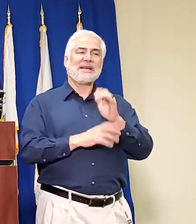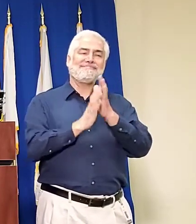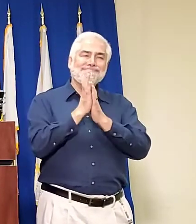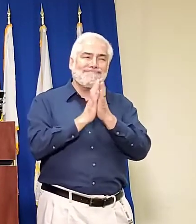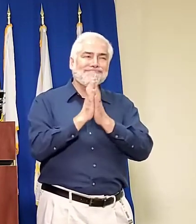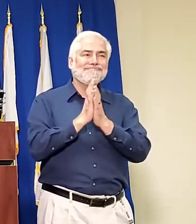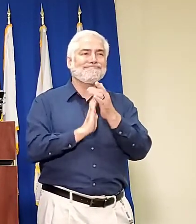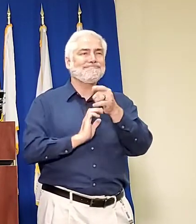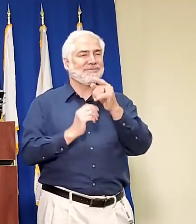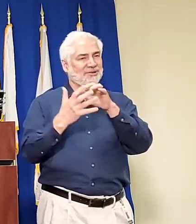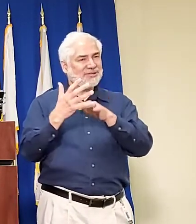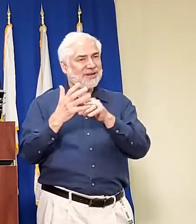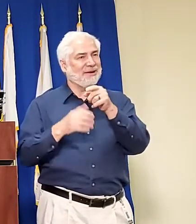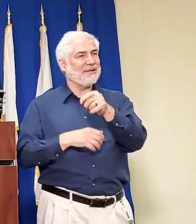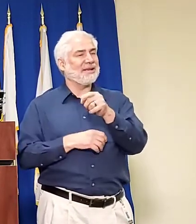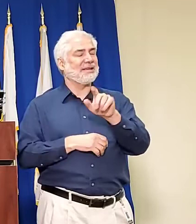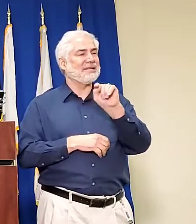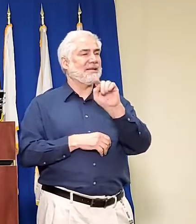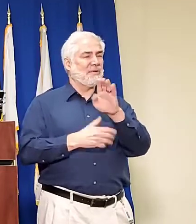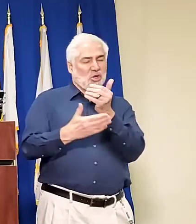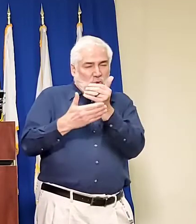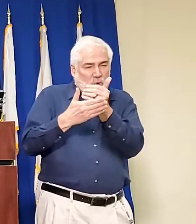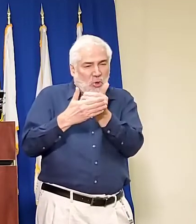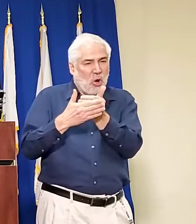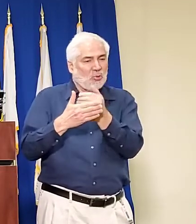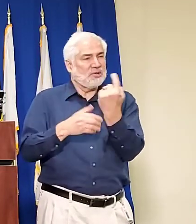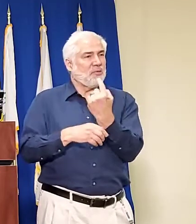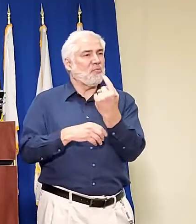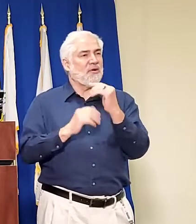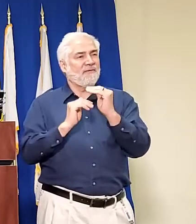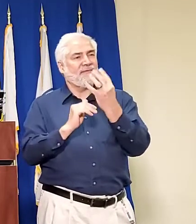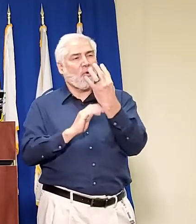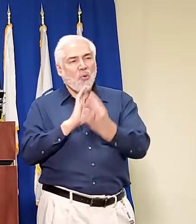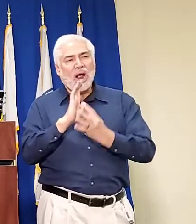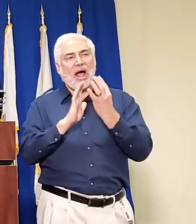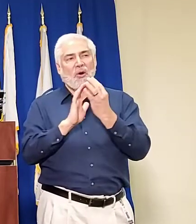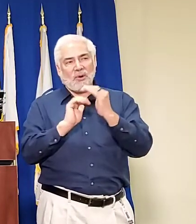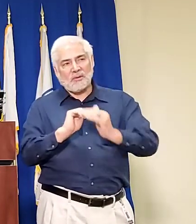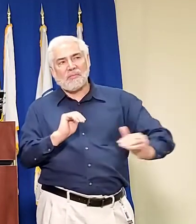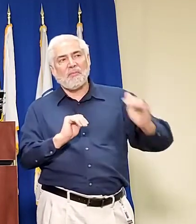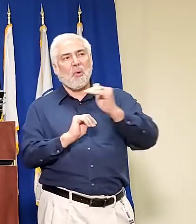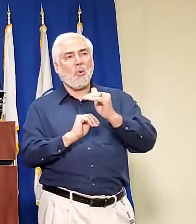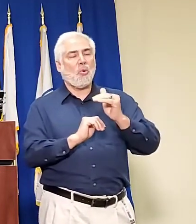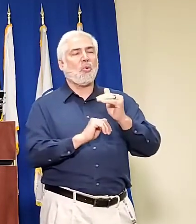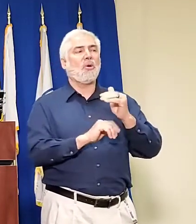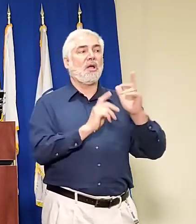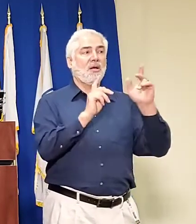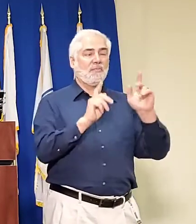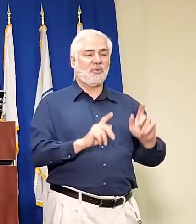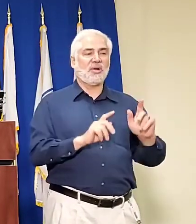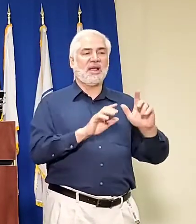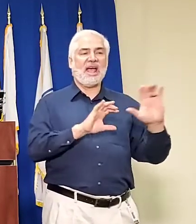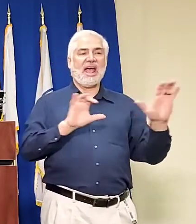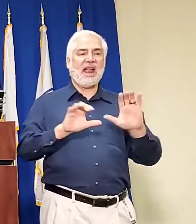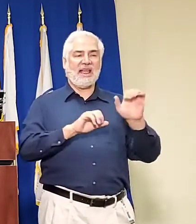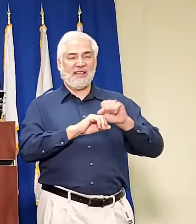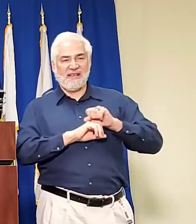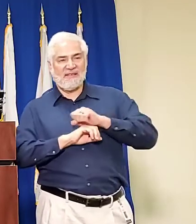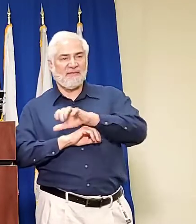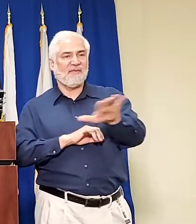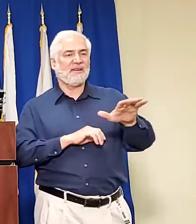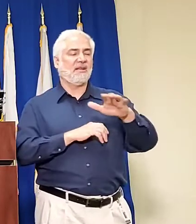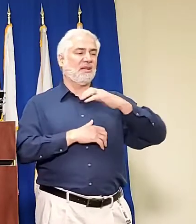Tuberculosis, generally you have to be in close contact with somebody for 4 or more hours while a person is actively infectious,